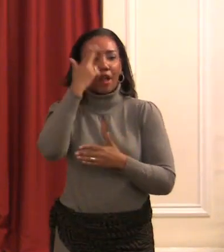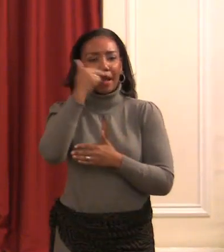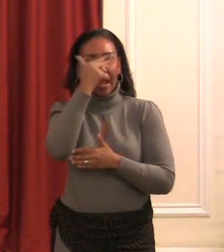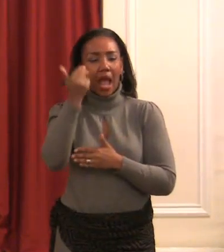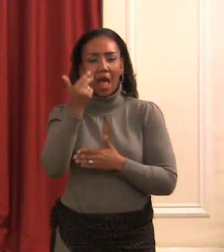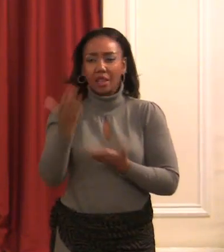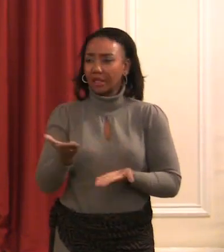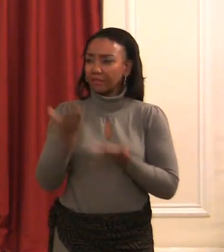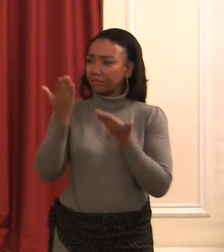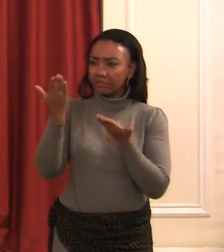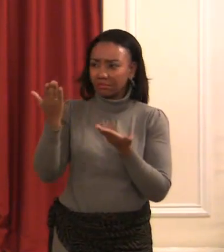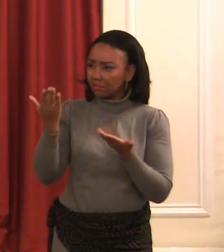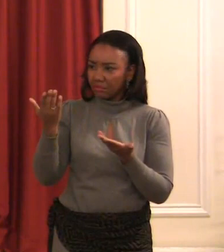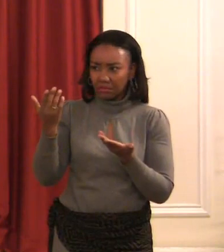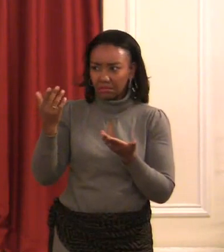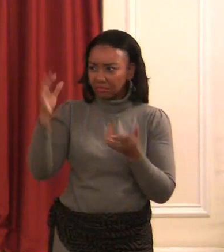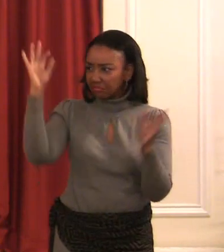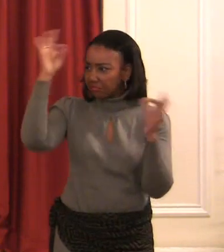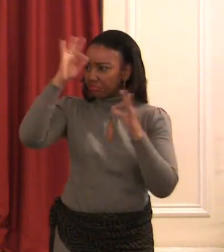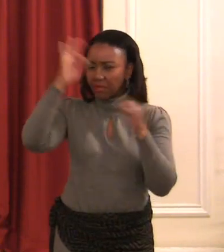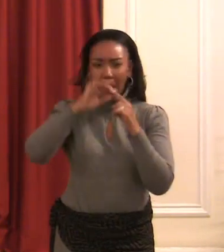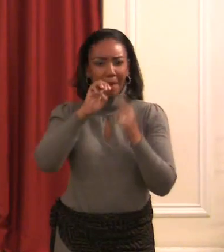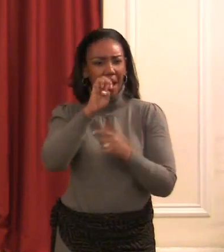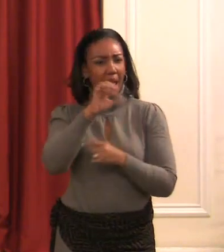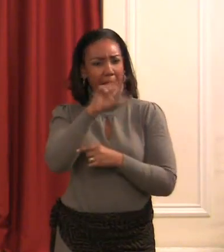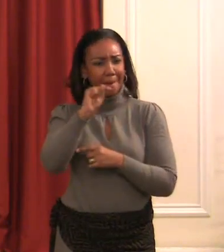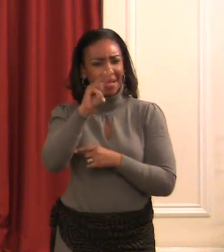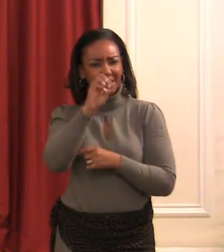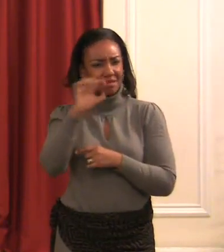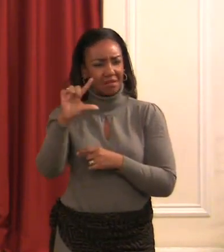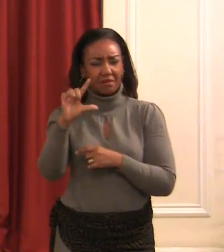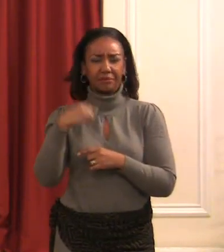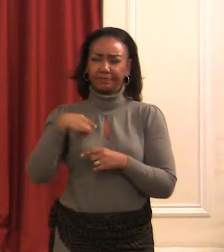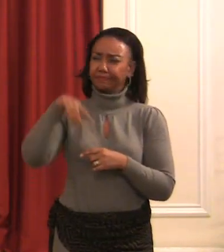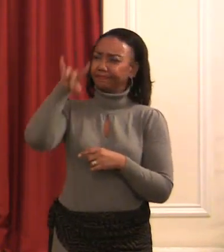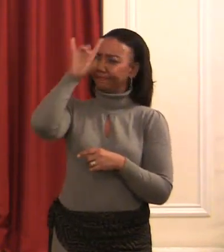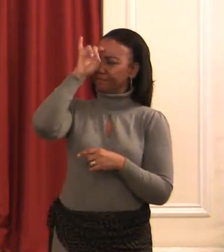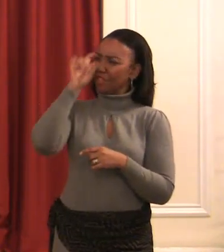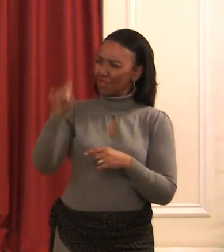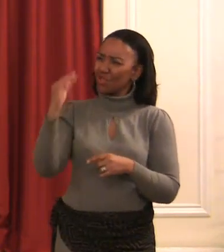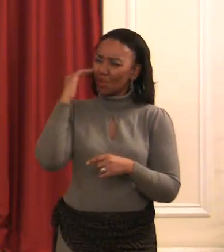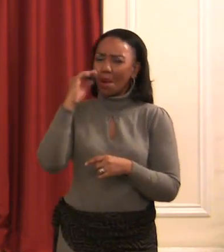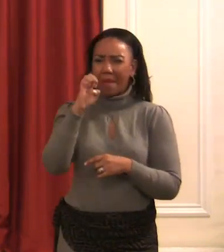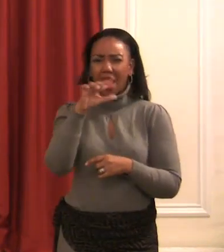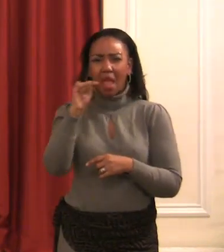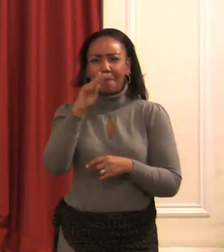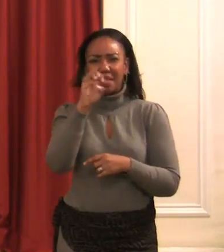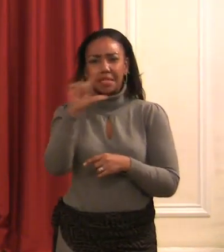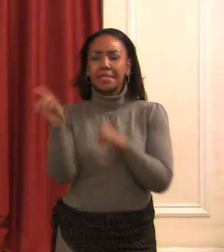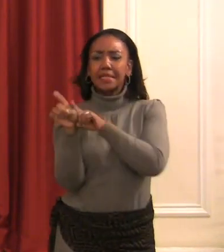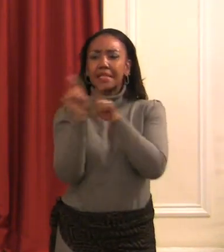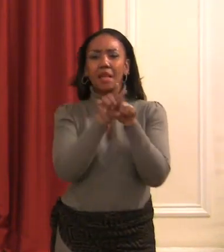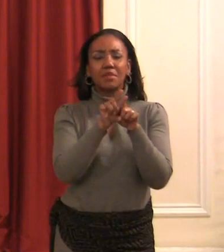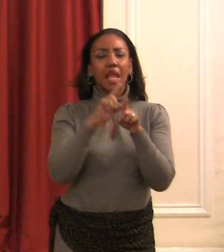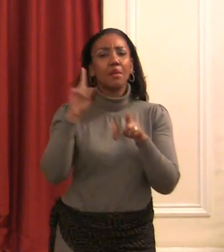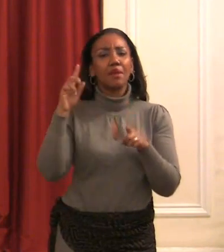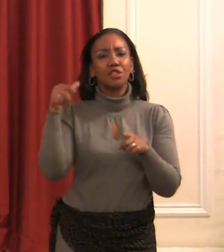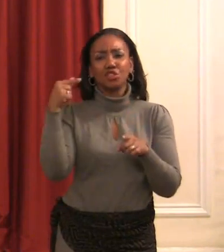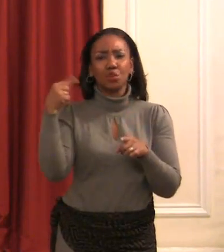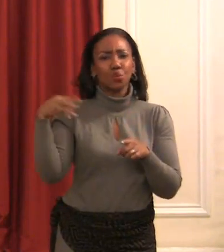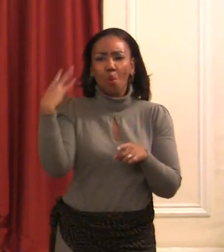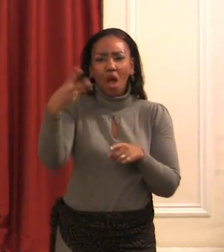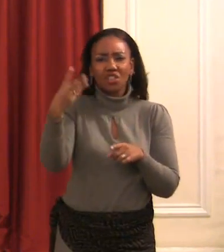Emmett Till, they didn't know anything about him. And so I figured, you should know about Emmett Till the way you know about George Washington. It's